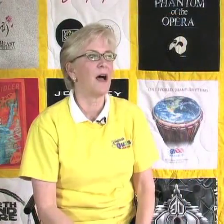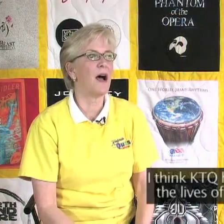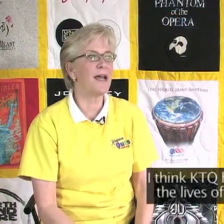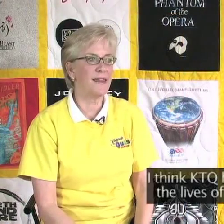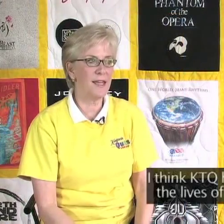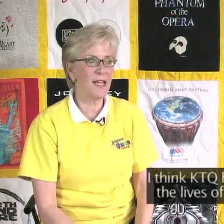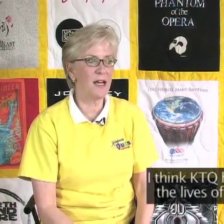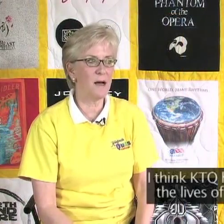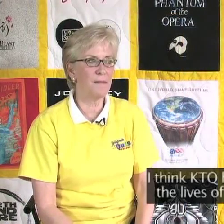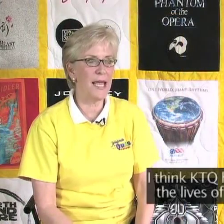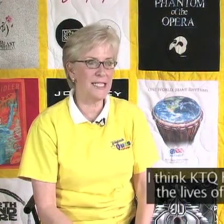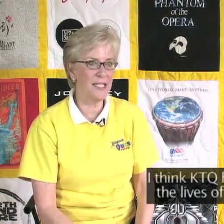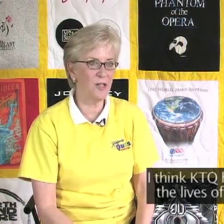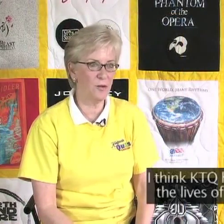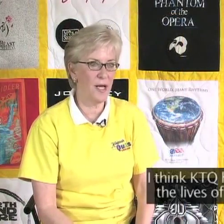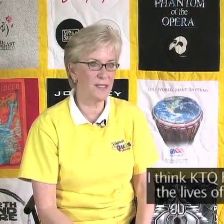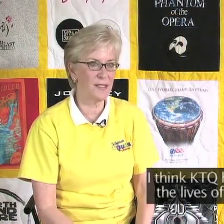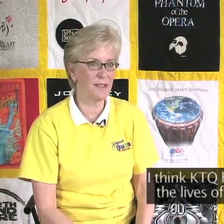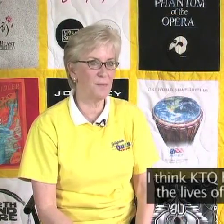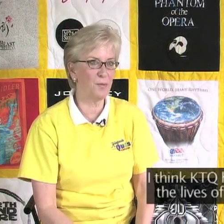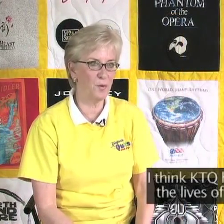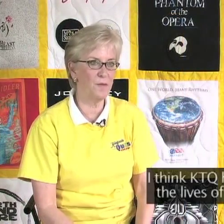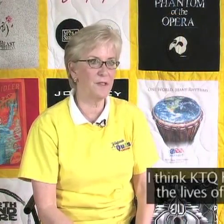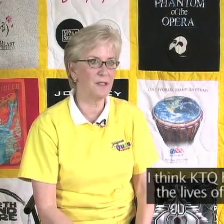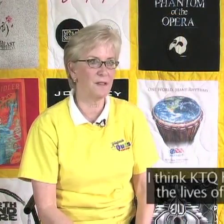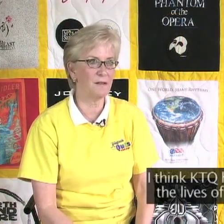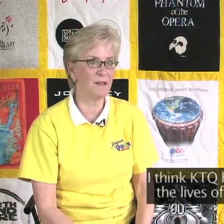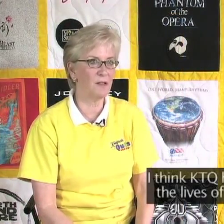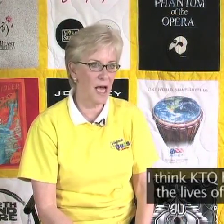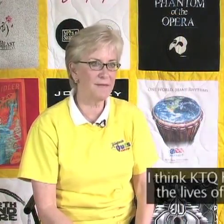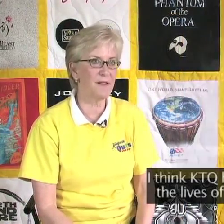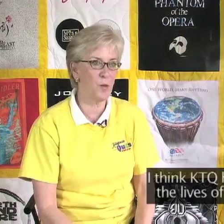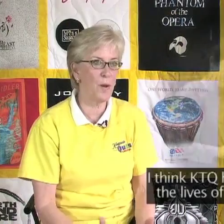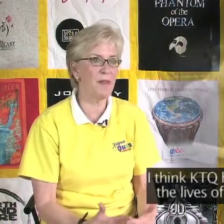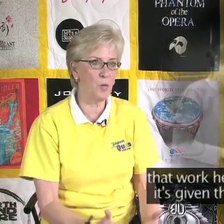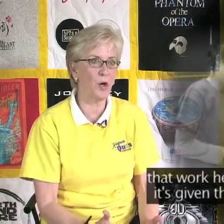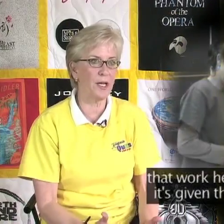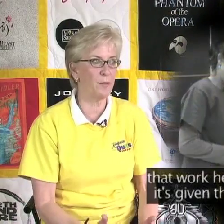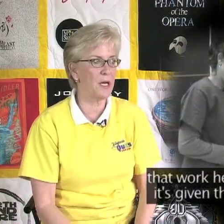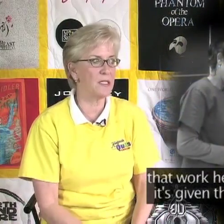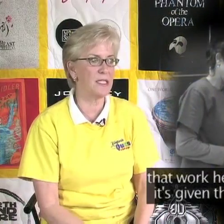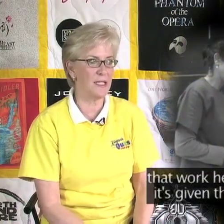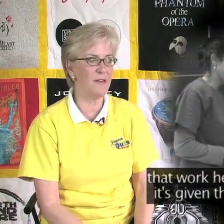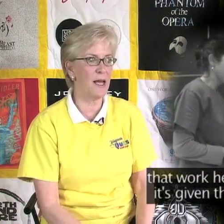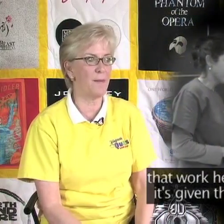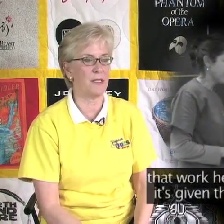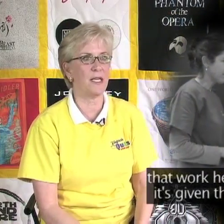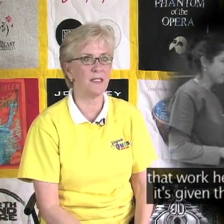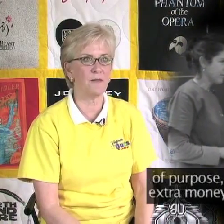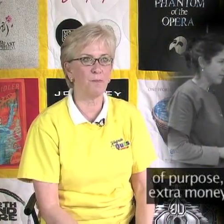I think KTQ has improved the lives of the women that work here because it's given them a sense of